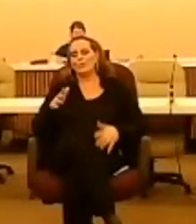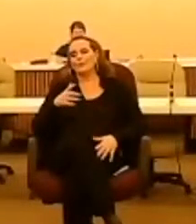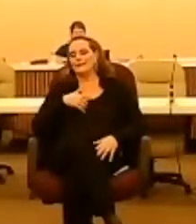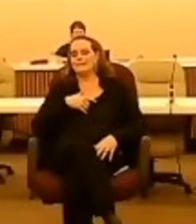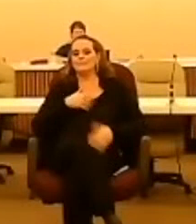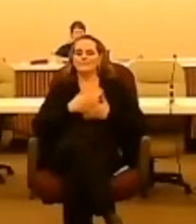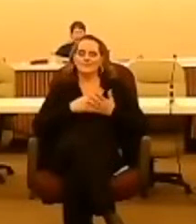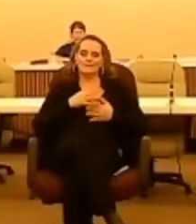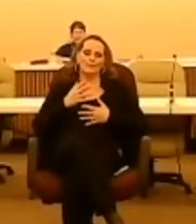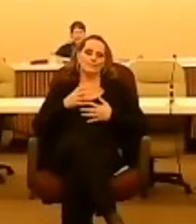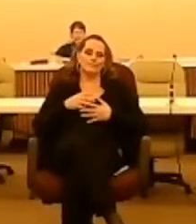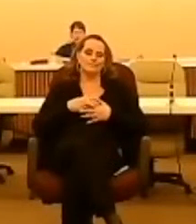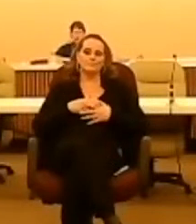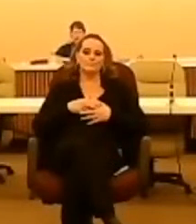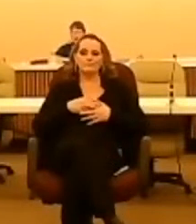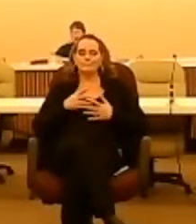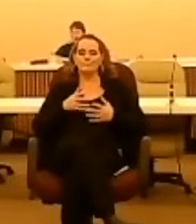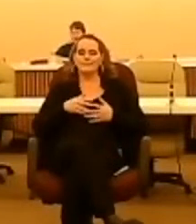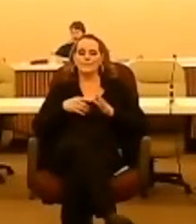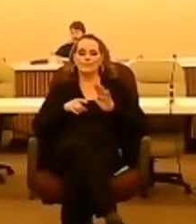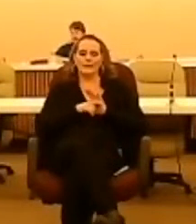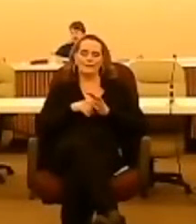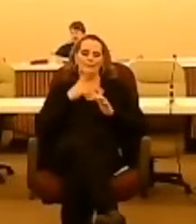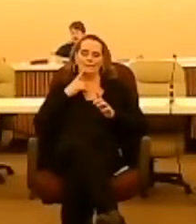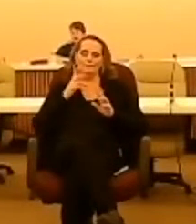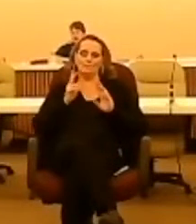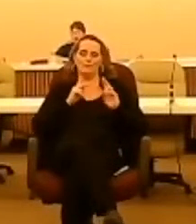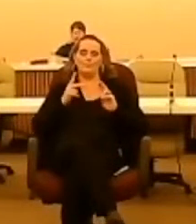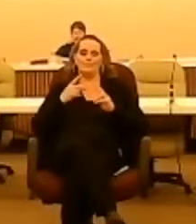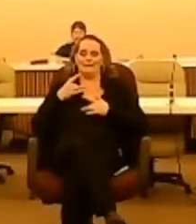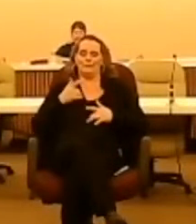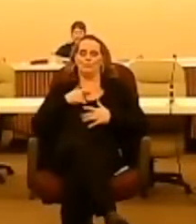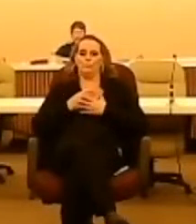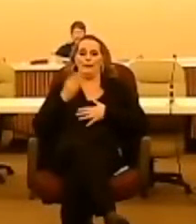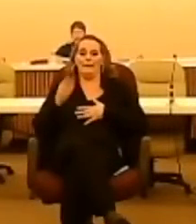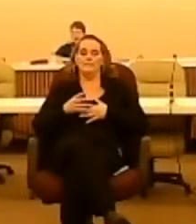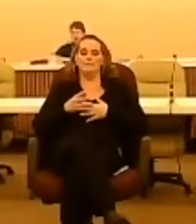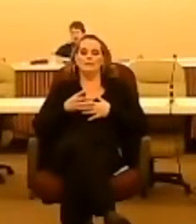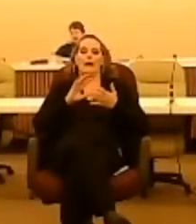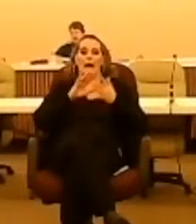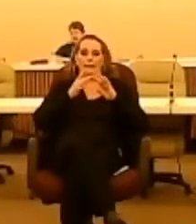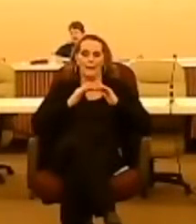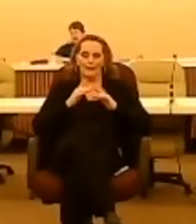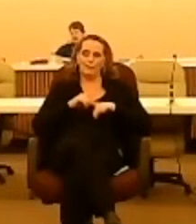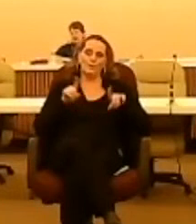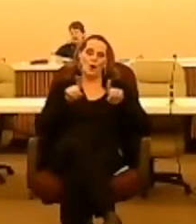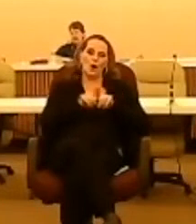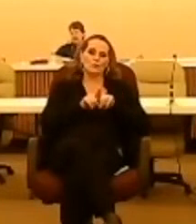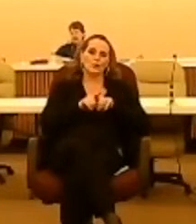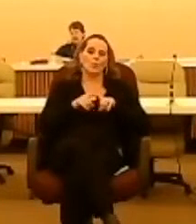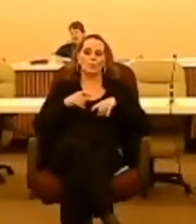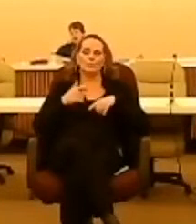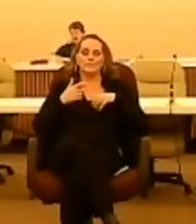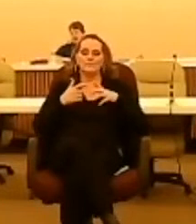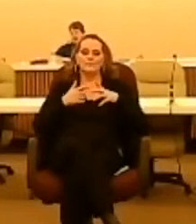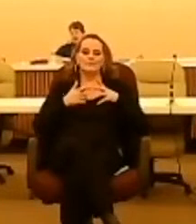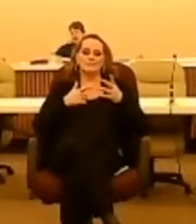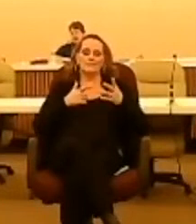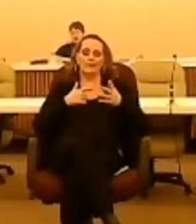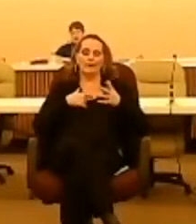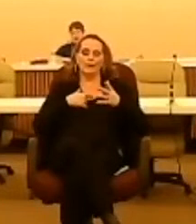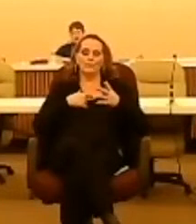hit because of the move to online retail, but they also took some additional hit